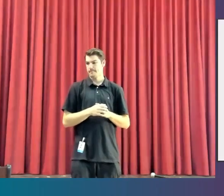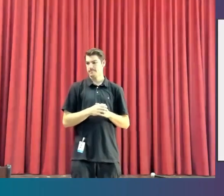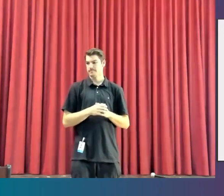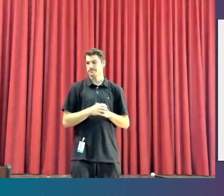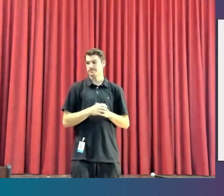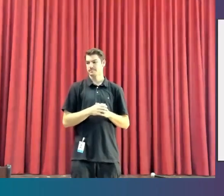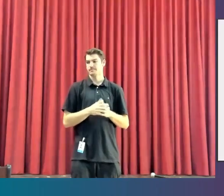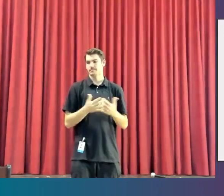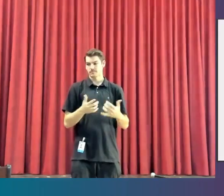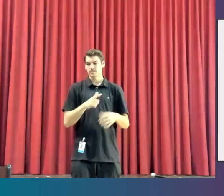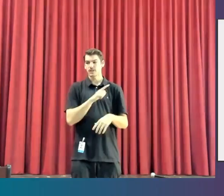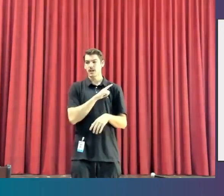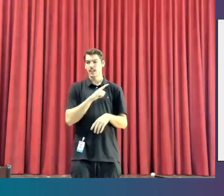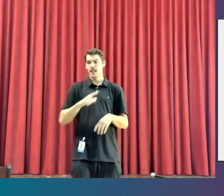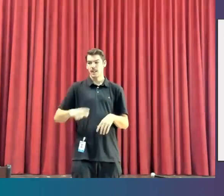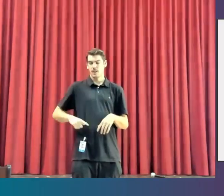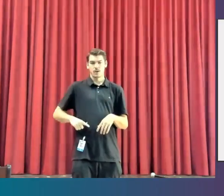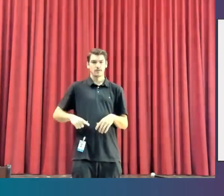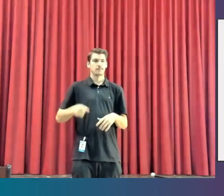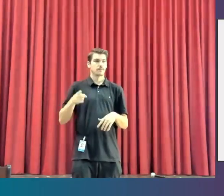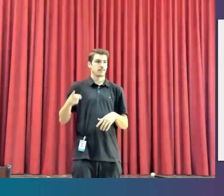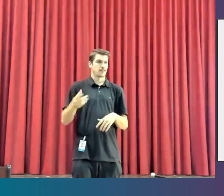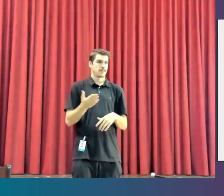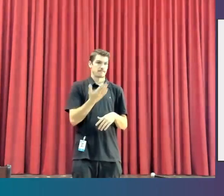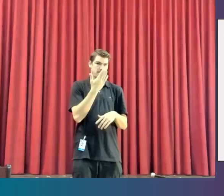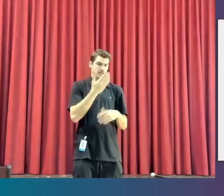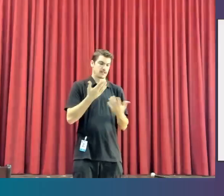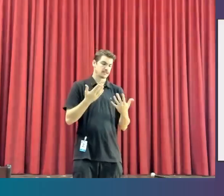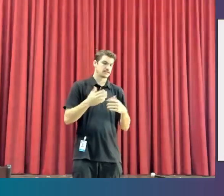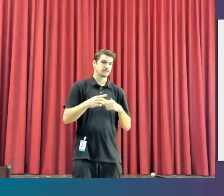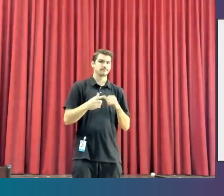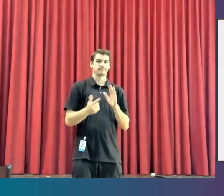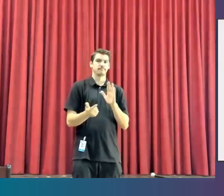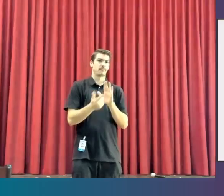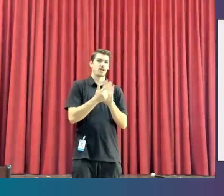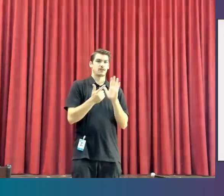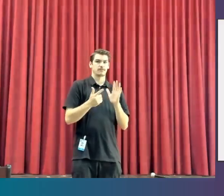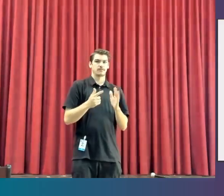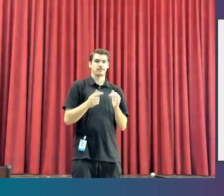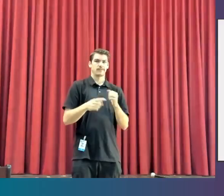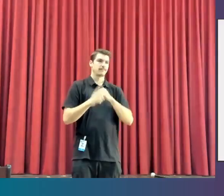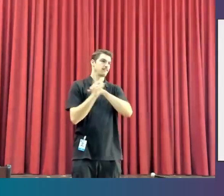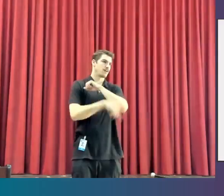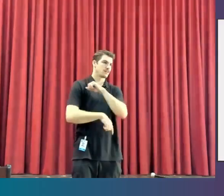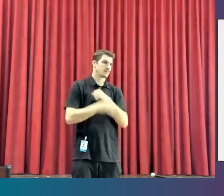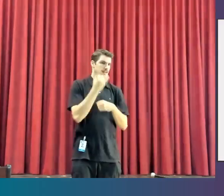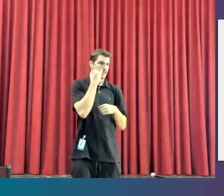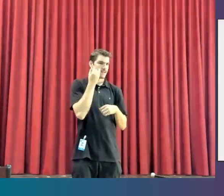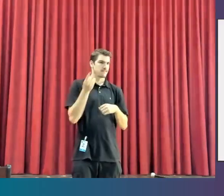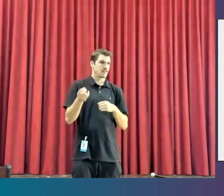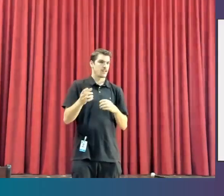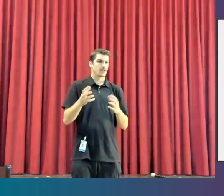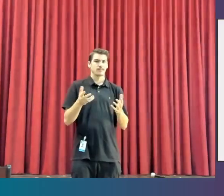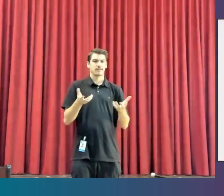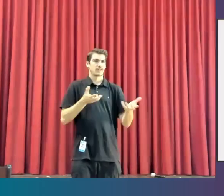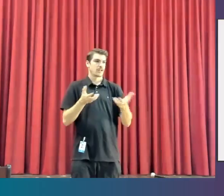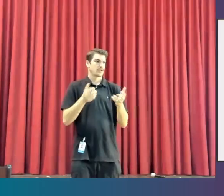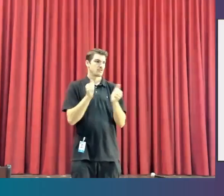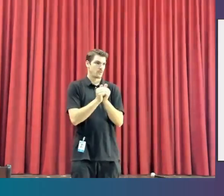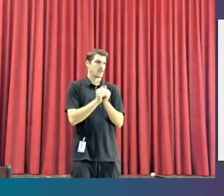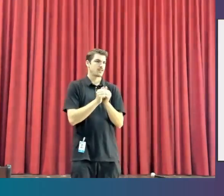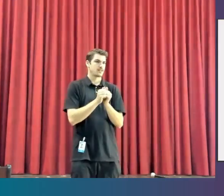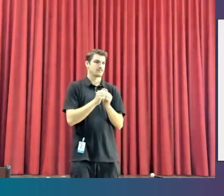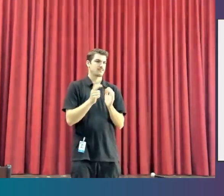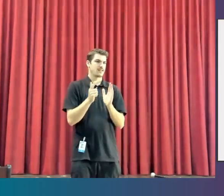So landlords, they do face possible fines and criminal penalties if they engage in this illegal